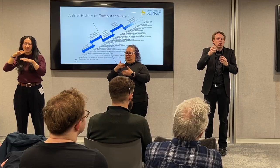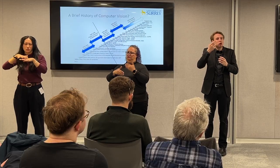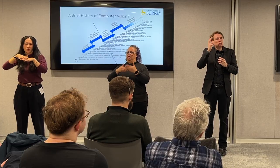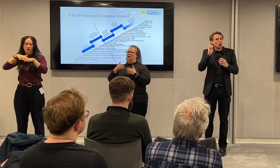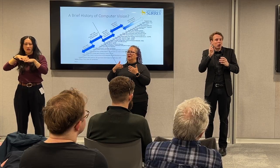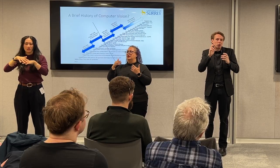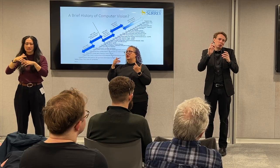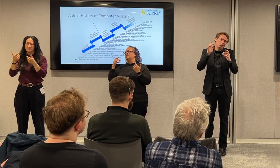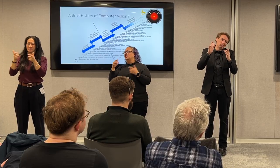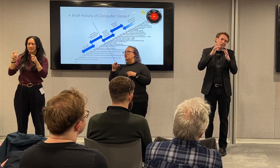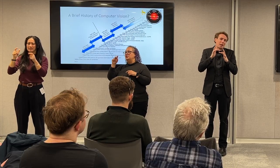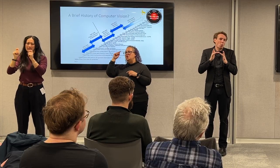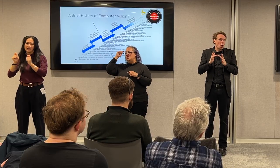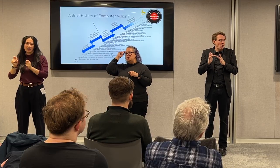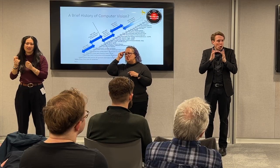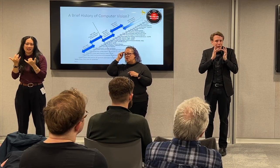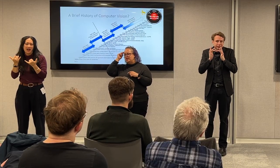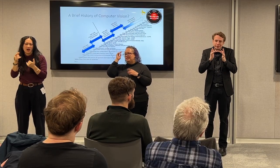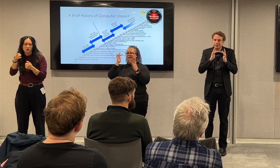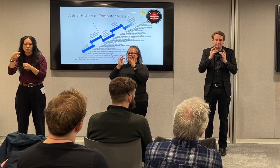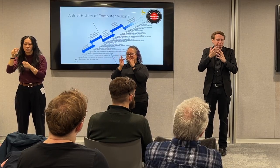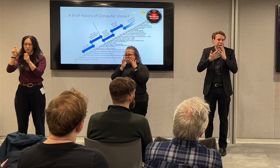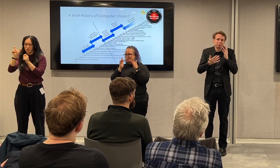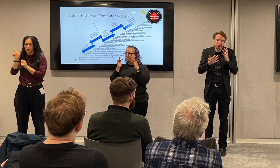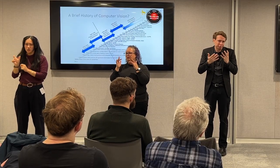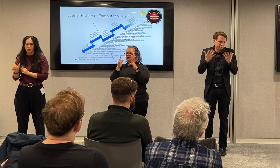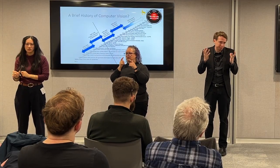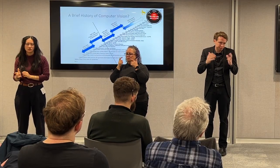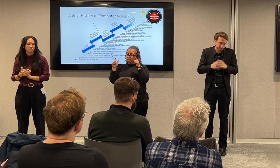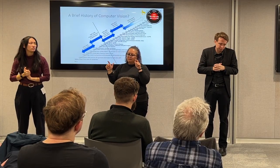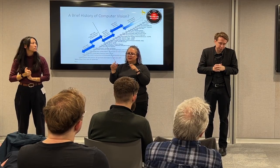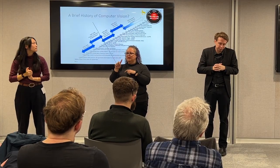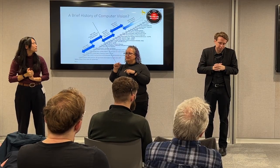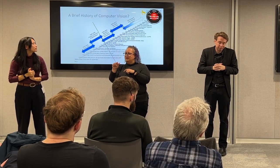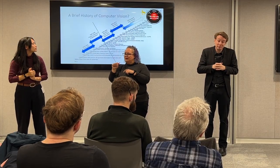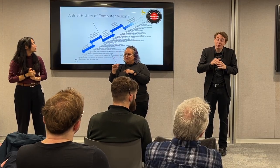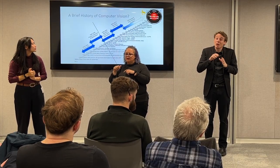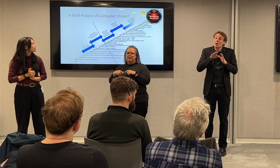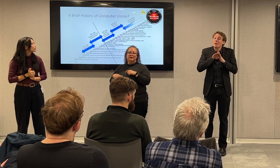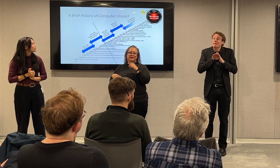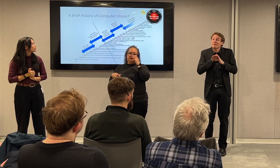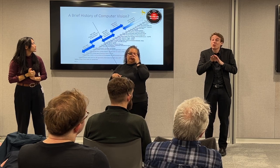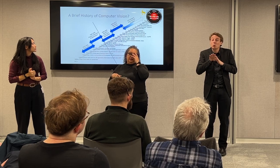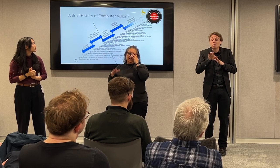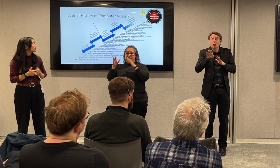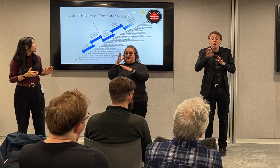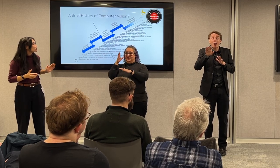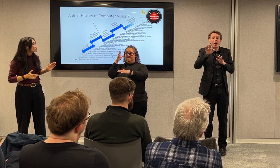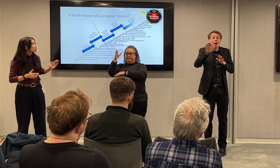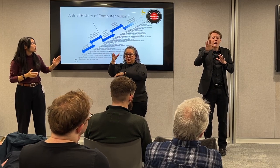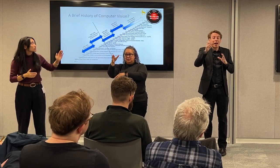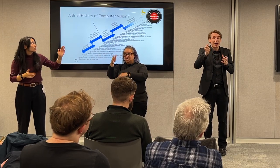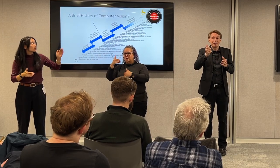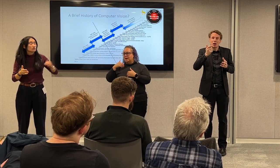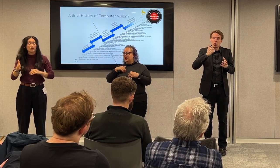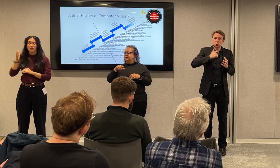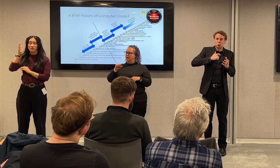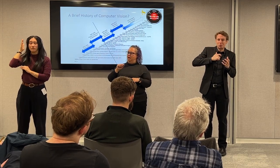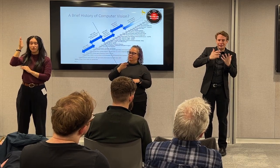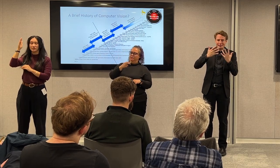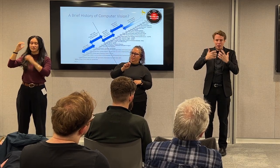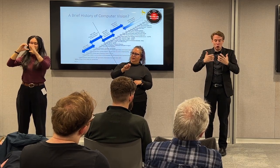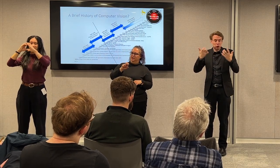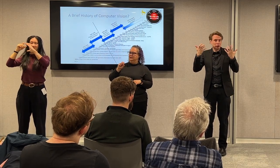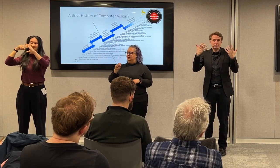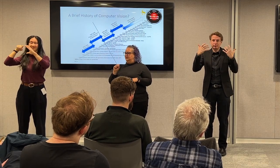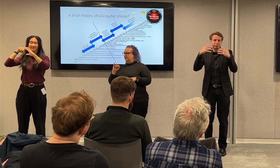data. Off in the future, we've got the singularity, right? So at some point,